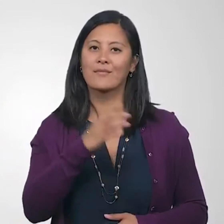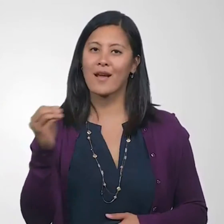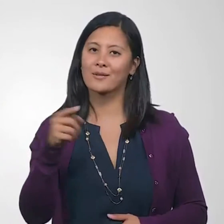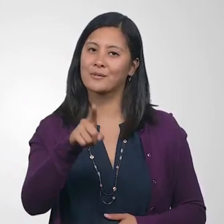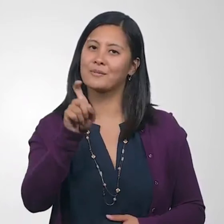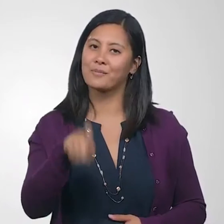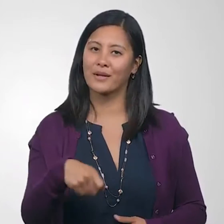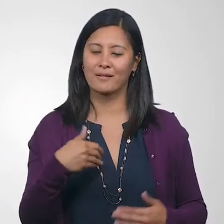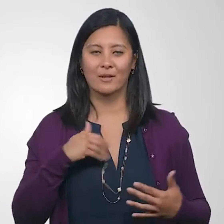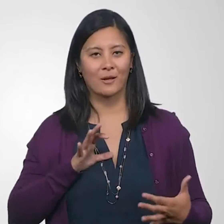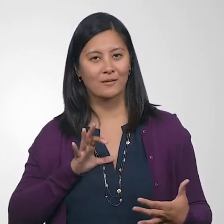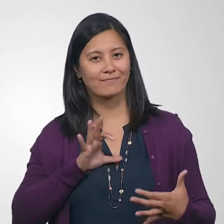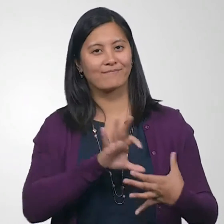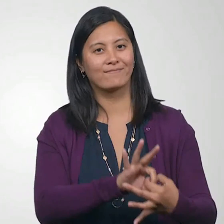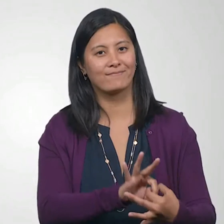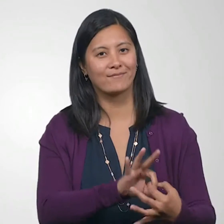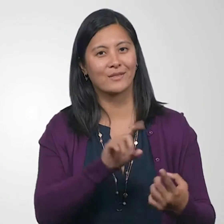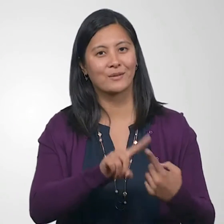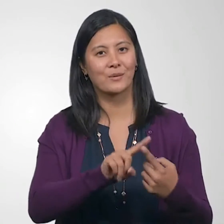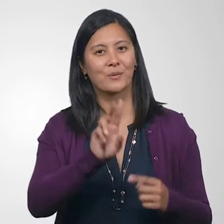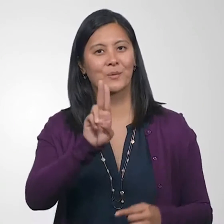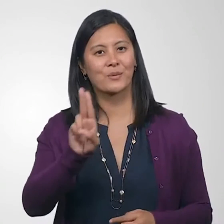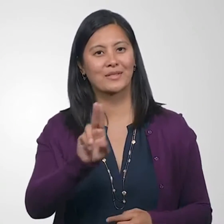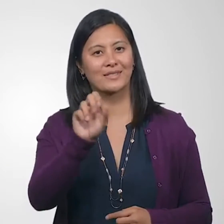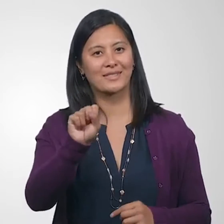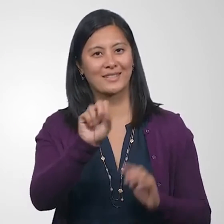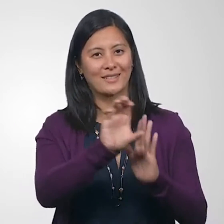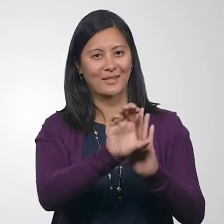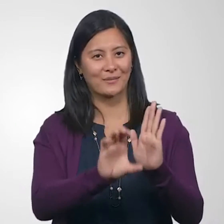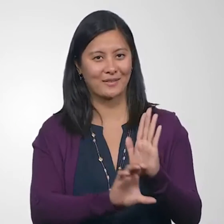And you must have an attachment to the U.S. Constitution.